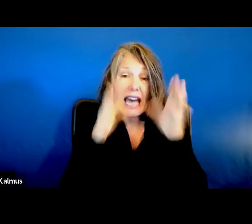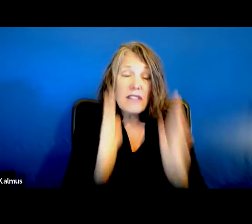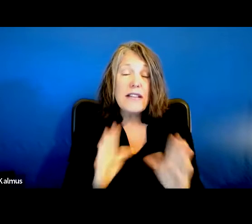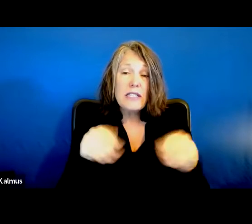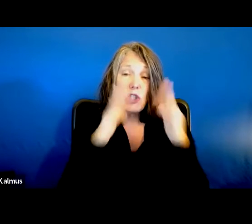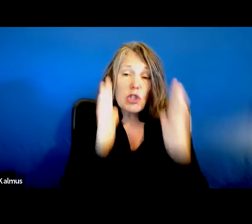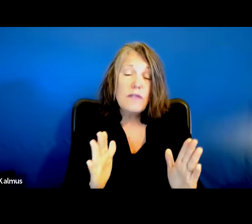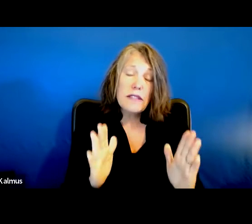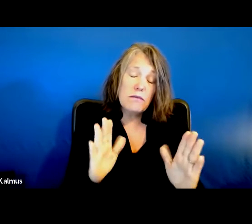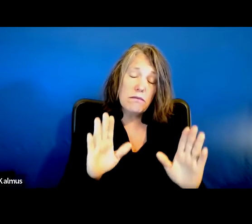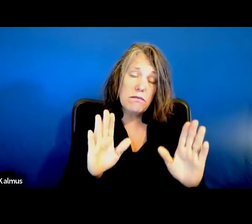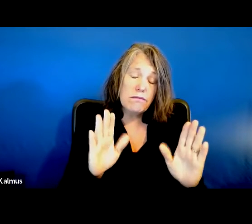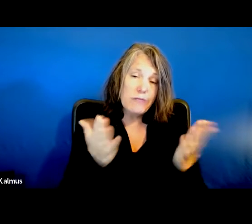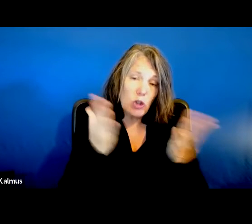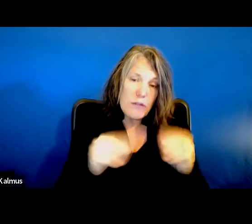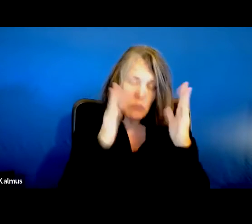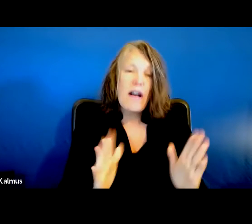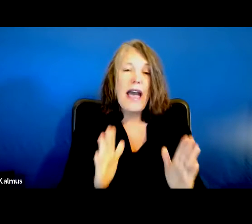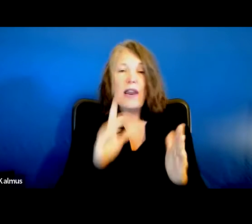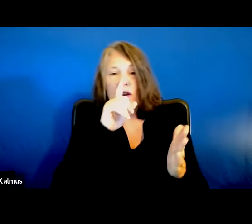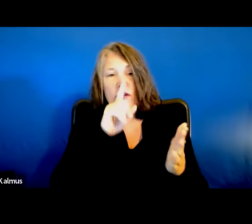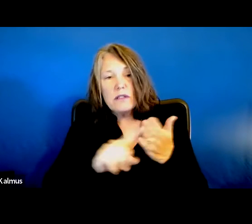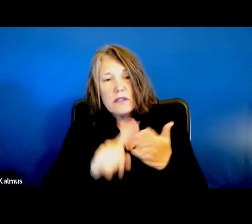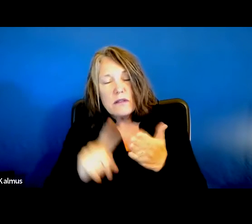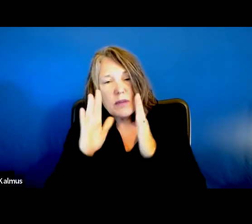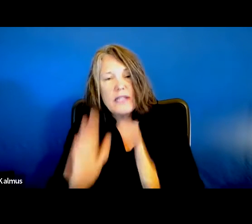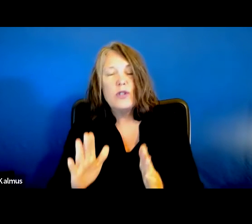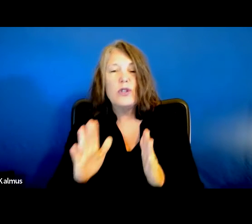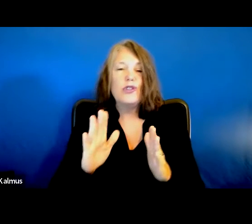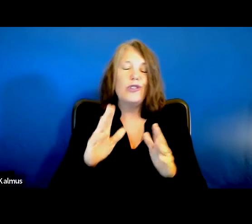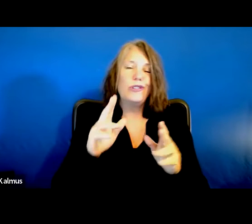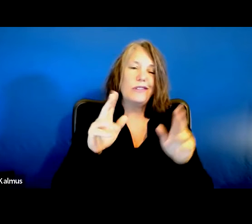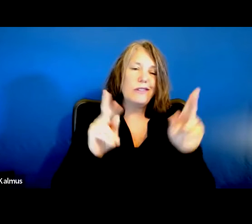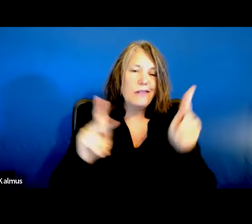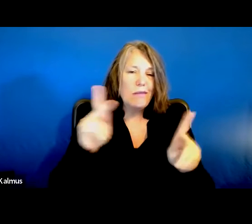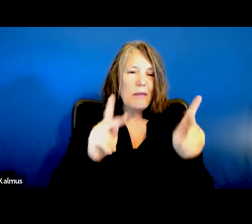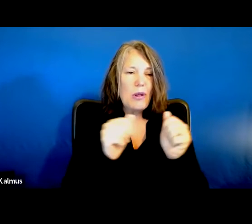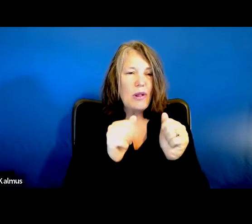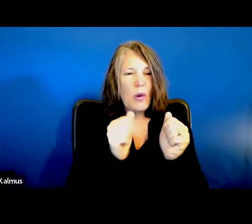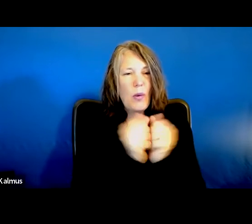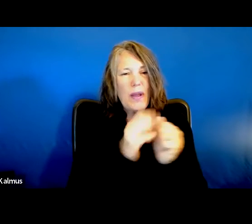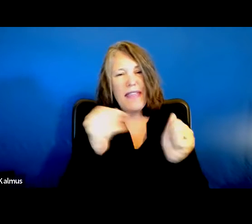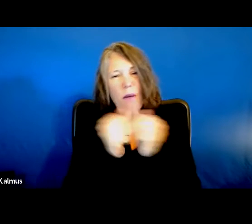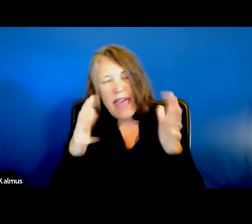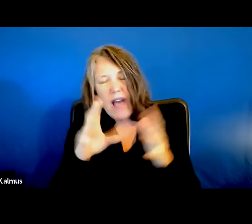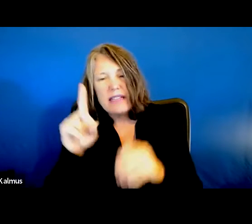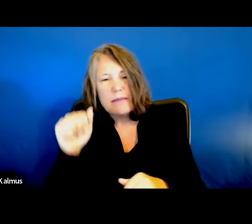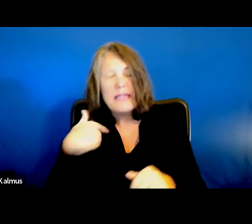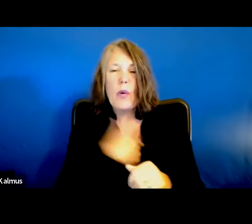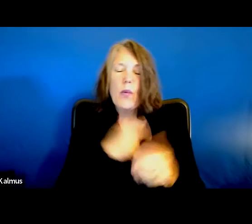providers, researchers, community members, and people with and without disabilities. We aim to work